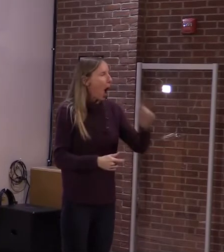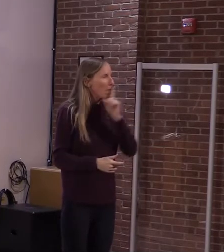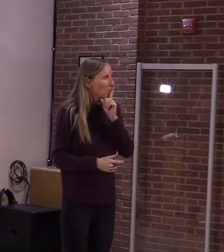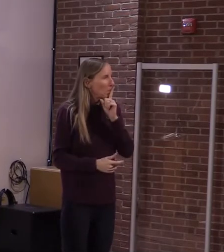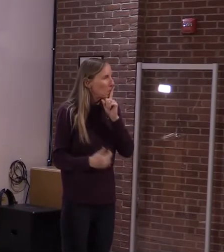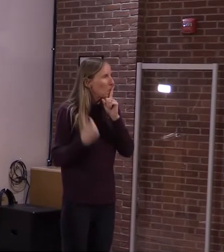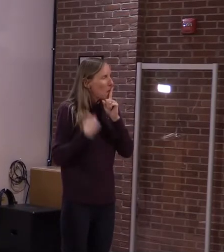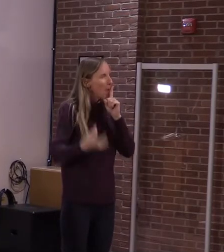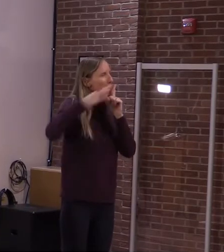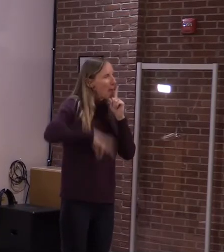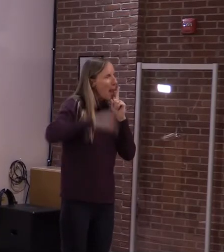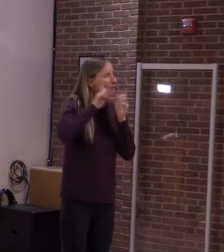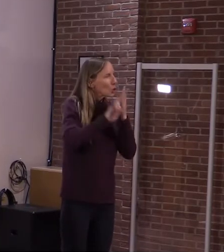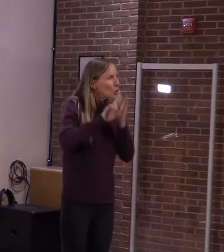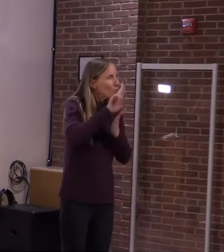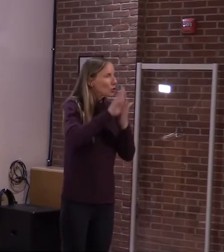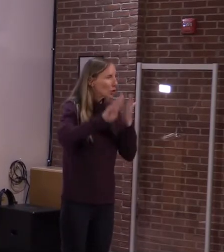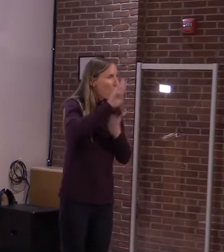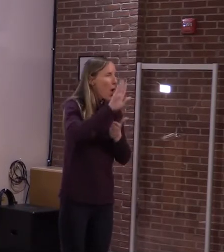colleges.